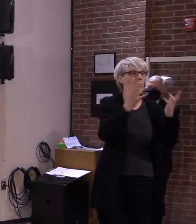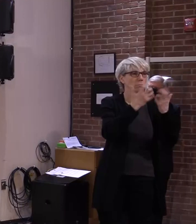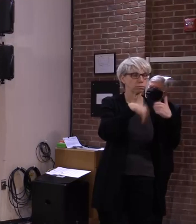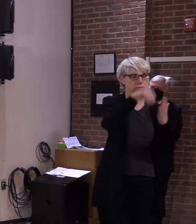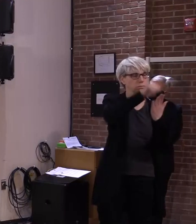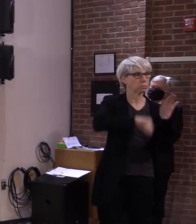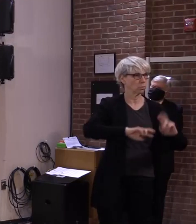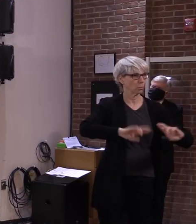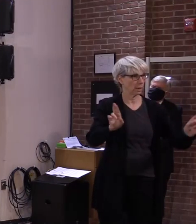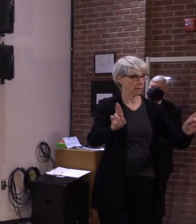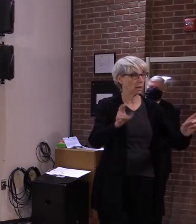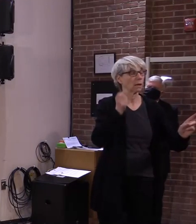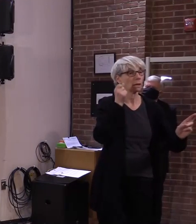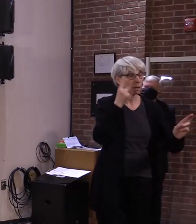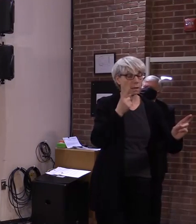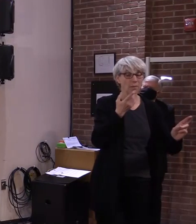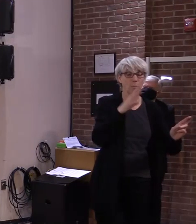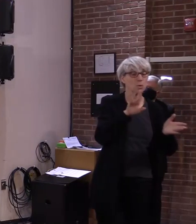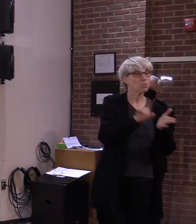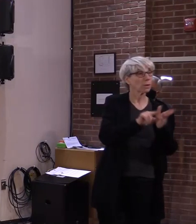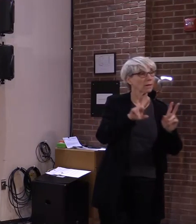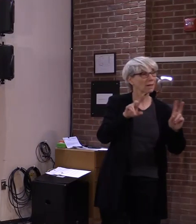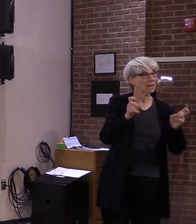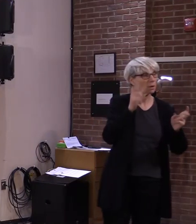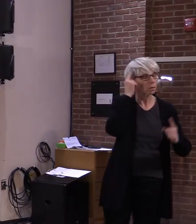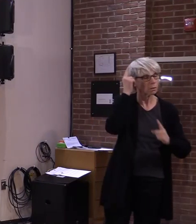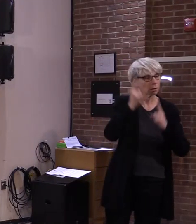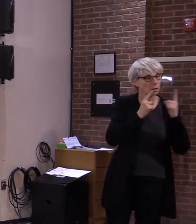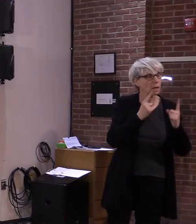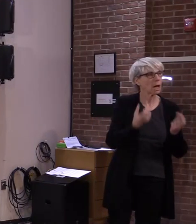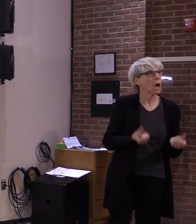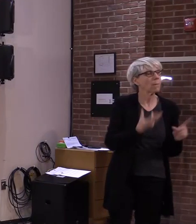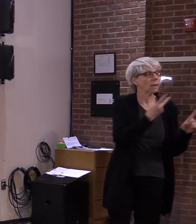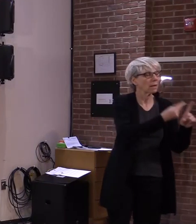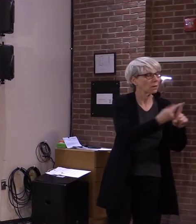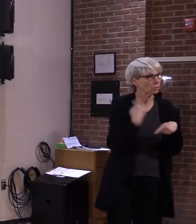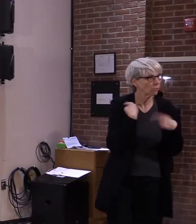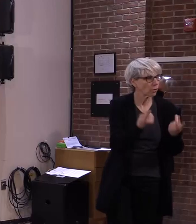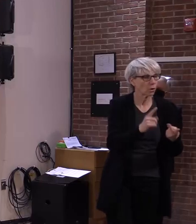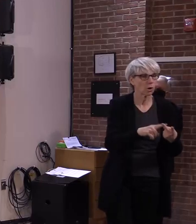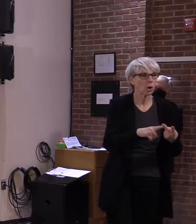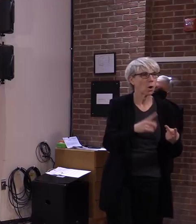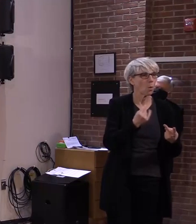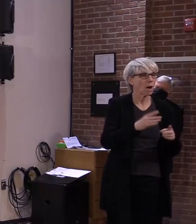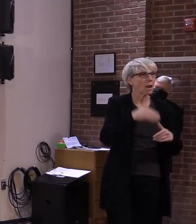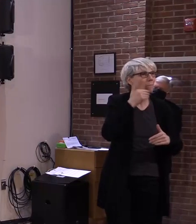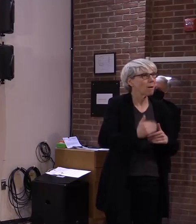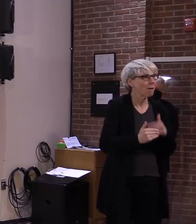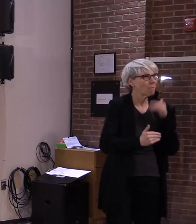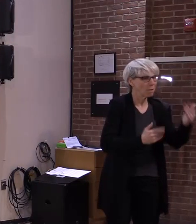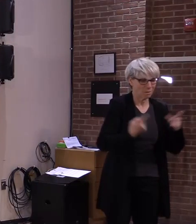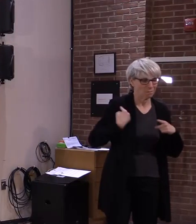will look at the vaccination rates and milestones along the way. We feel confident, especially